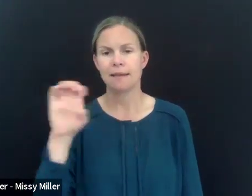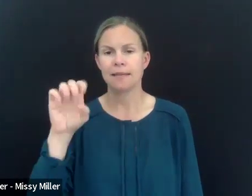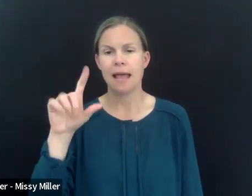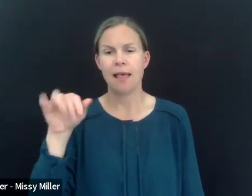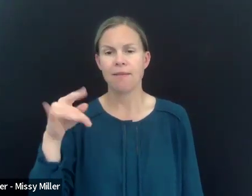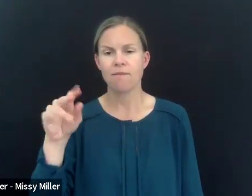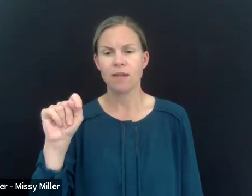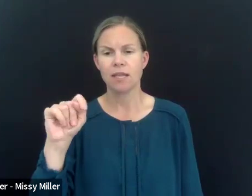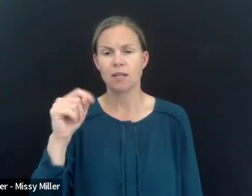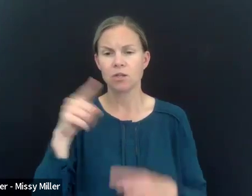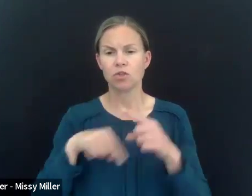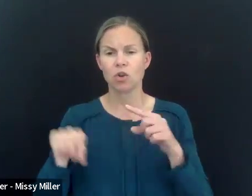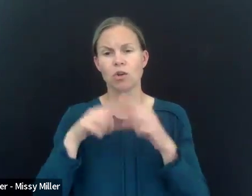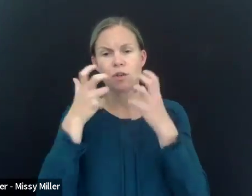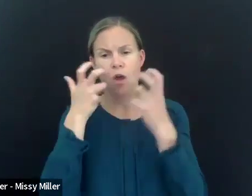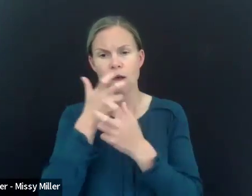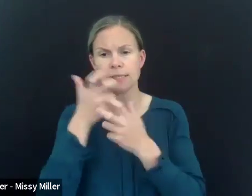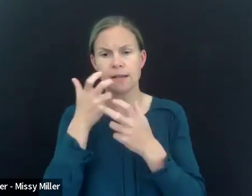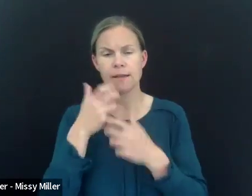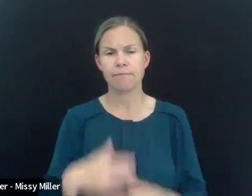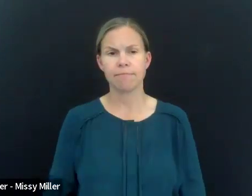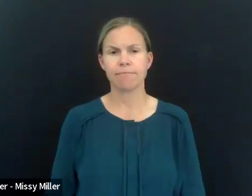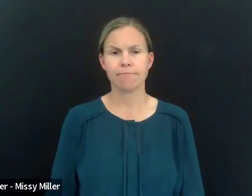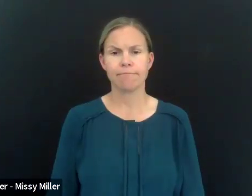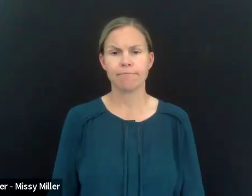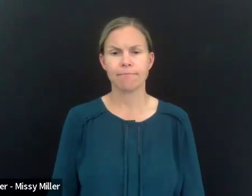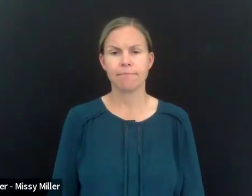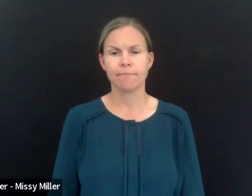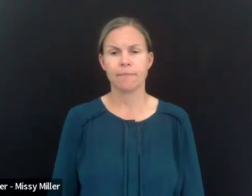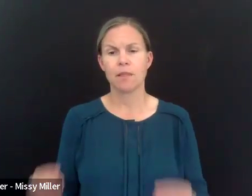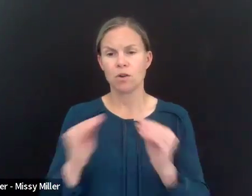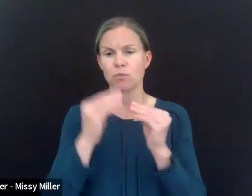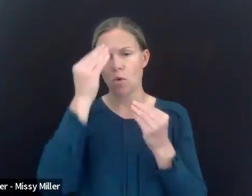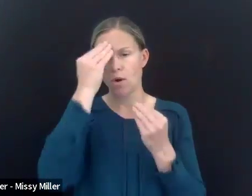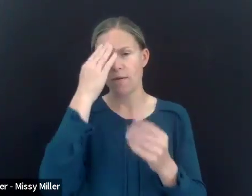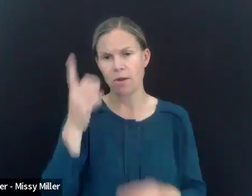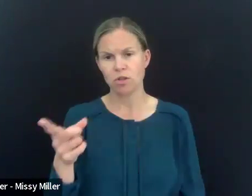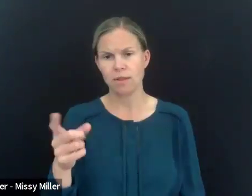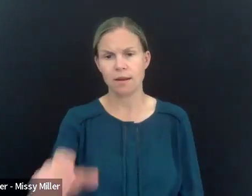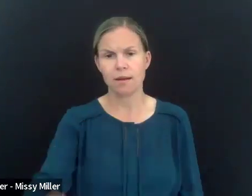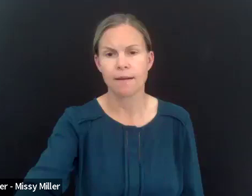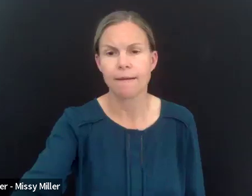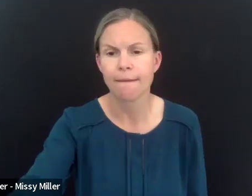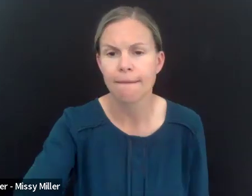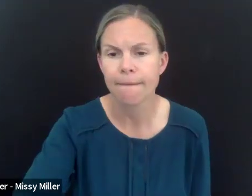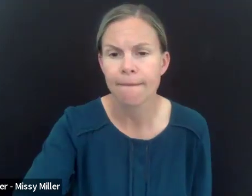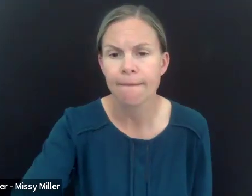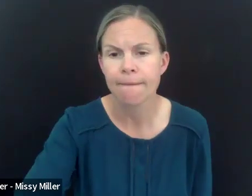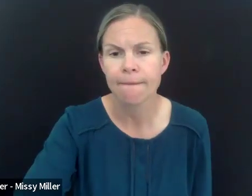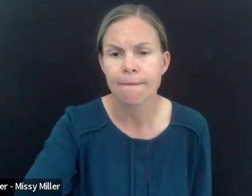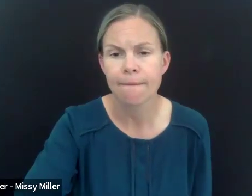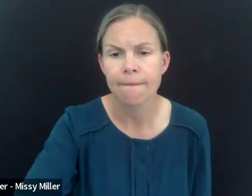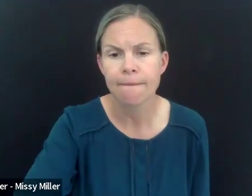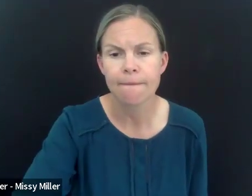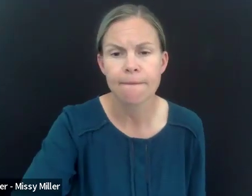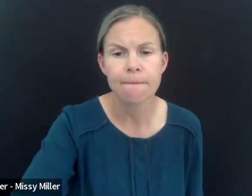folks are interested in checking that out. We have a question from Terry with the Missouri Foundation for Health. I'm